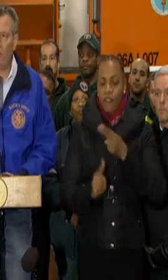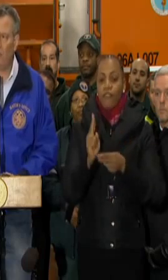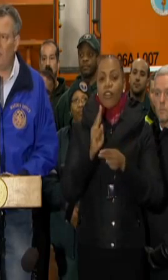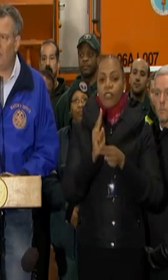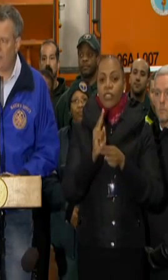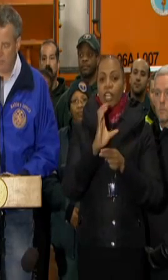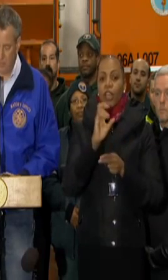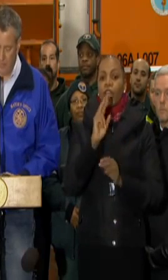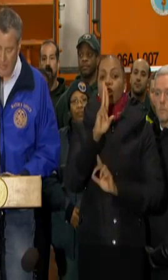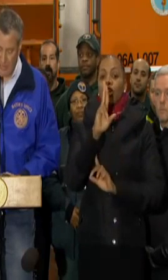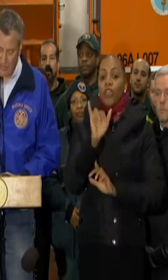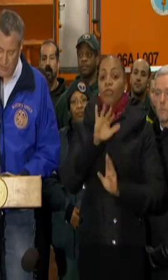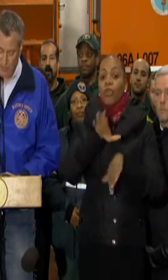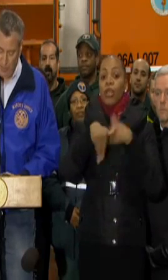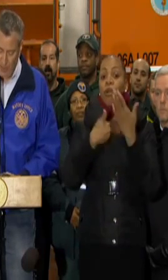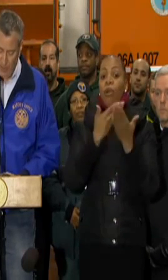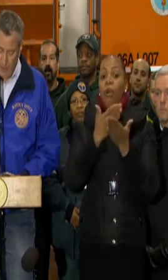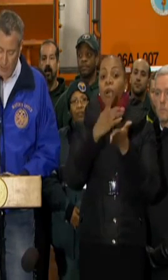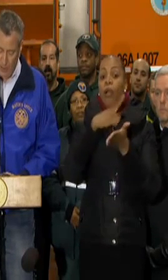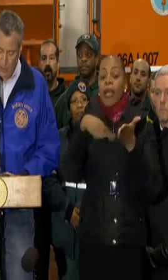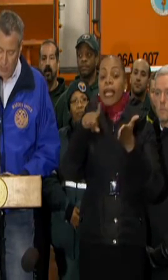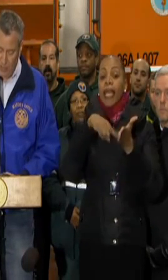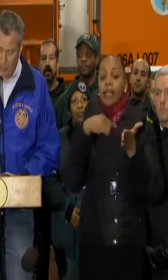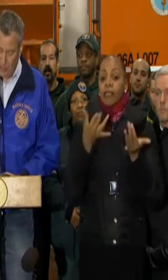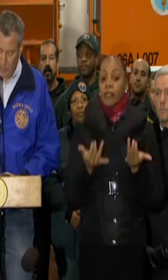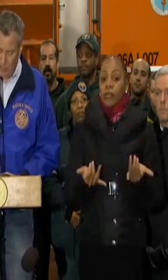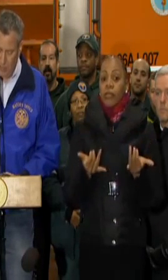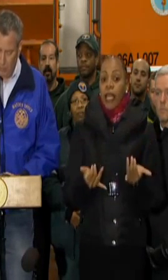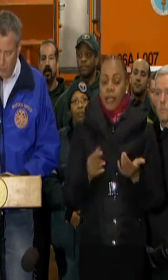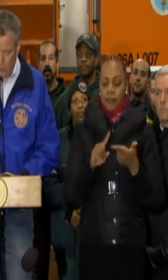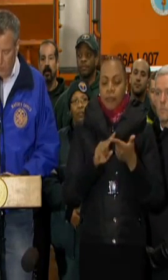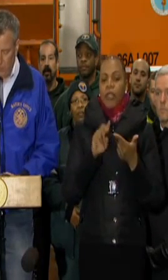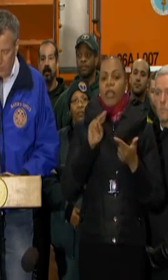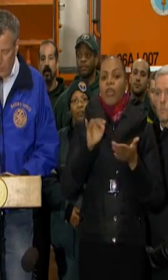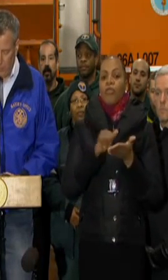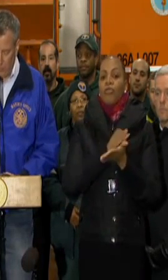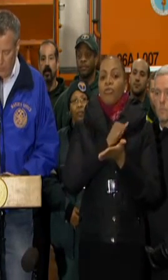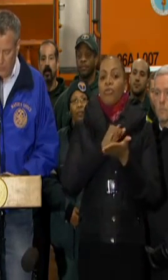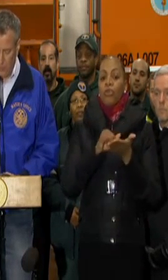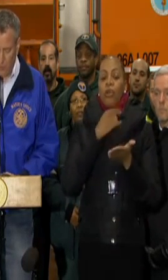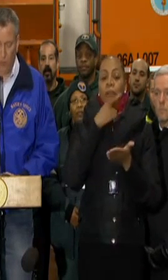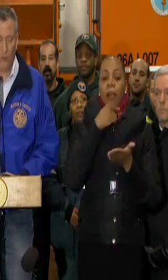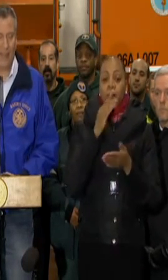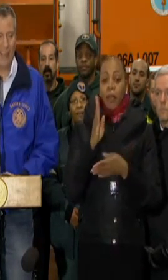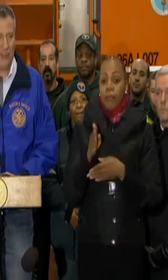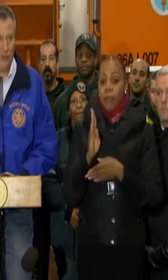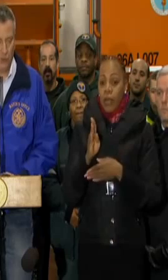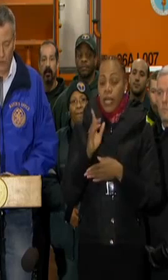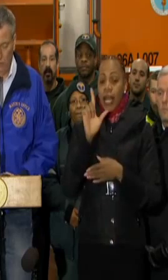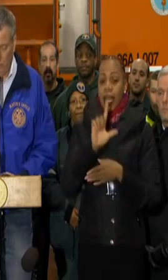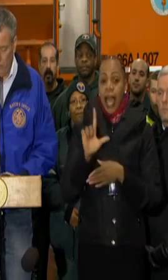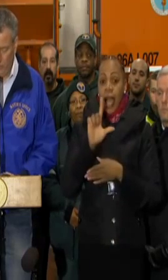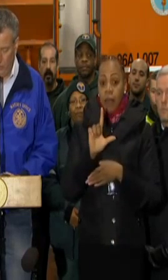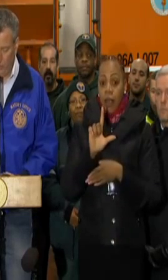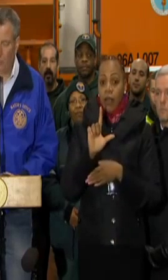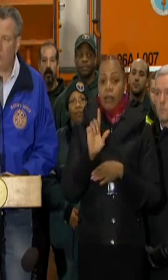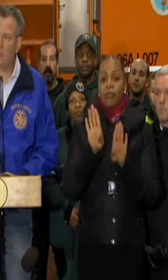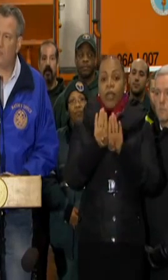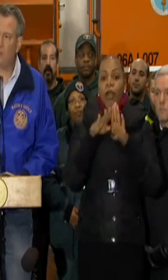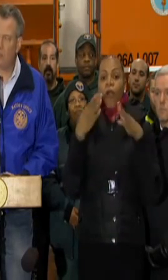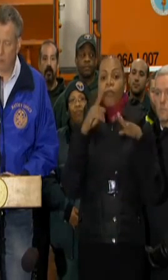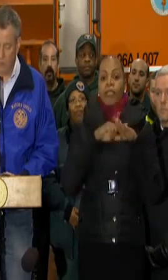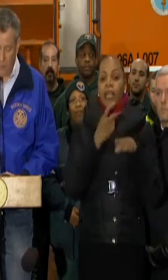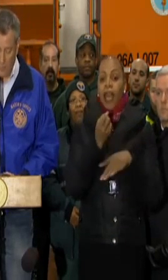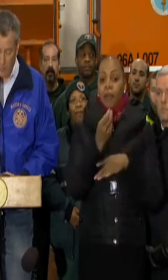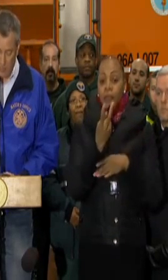All CUNY classes canceled. New York Public Library and Brooklyn Public Library branches will open at noon, and they will close